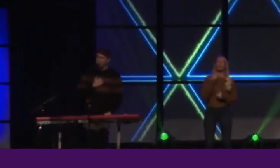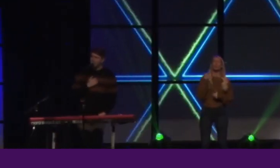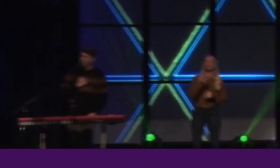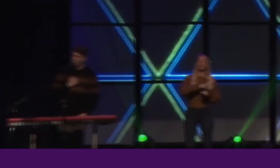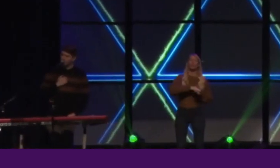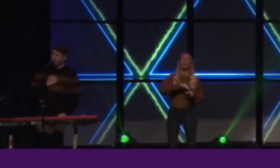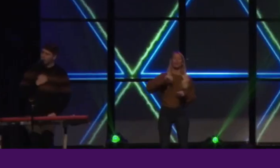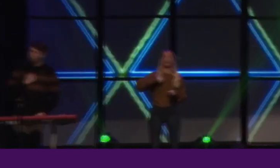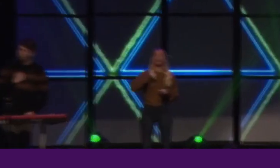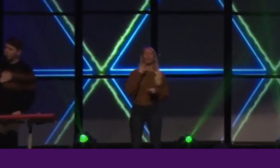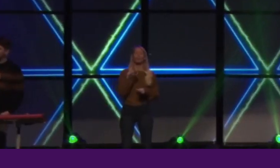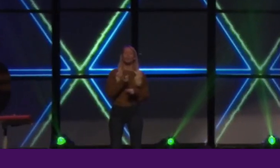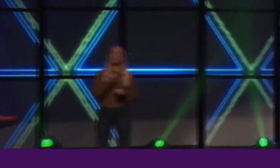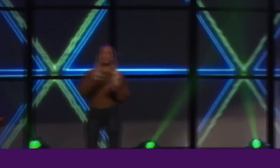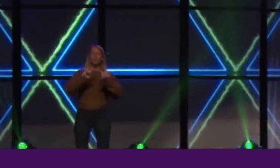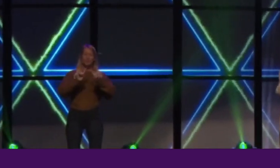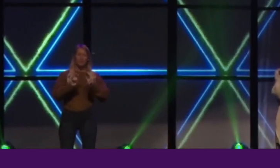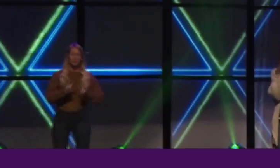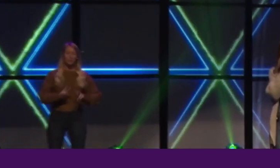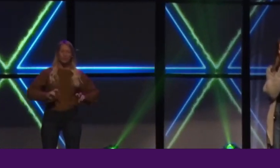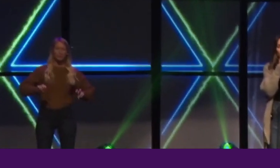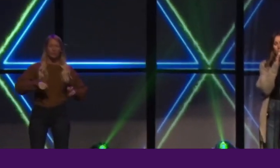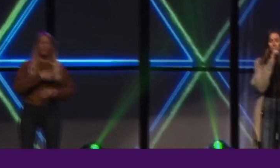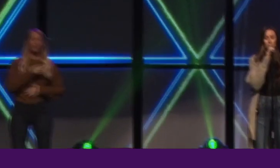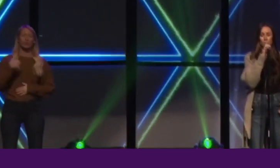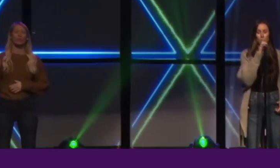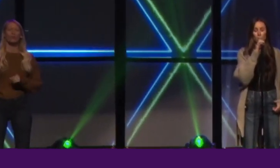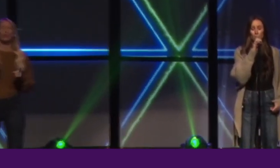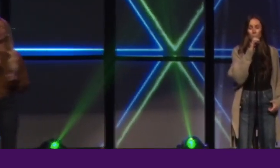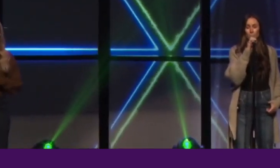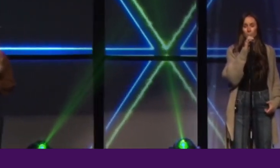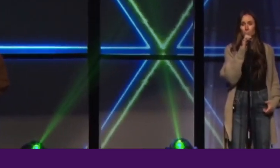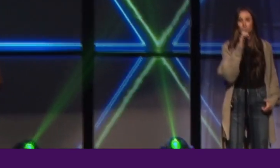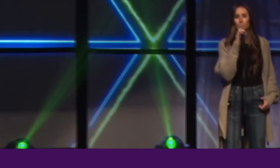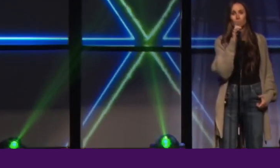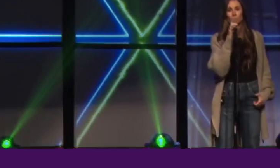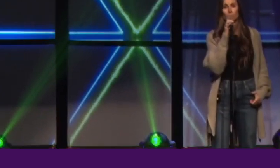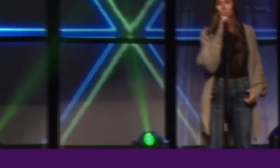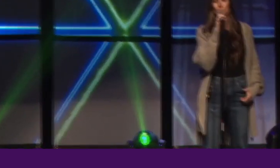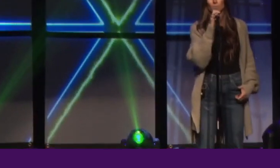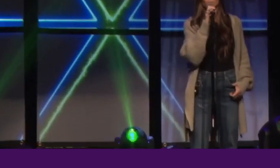deeper, and I'll go where you will lead me, Lord.